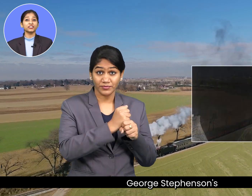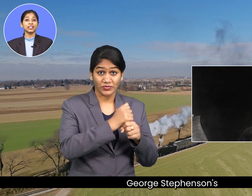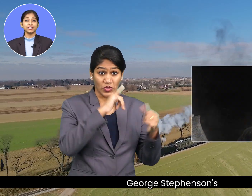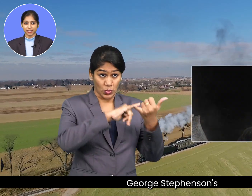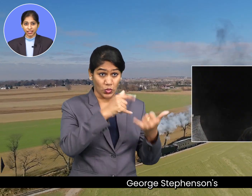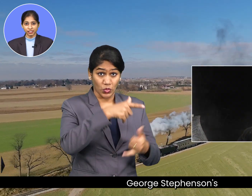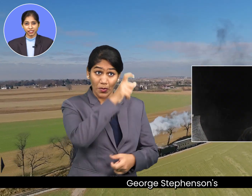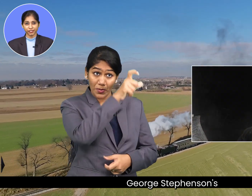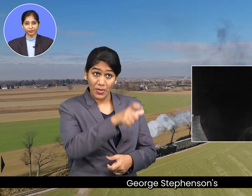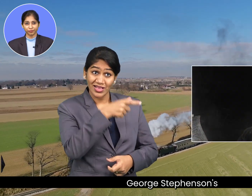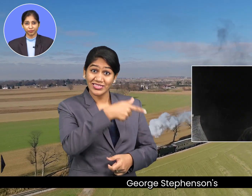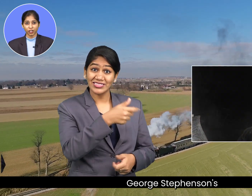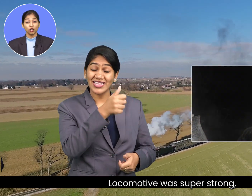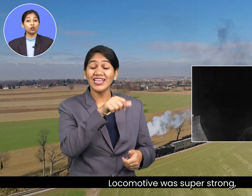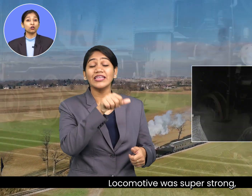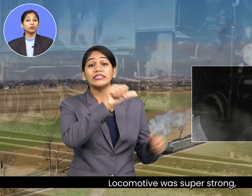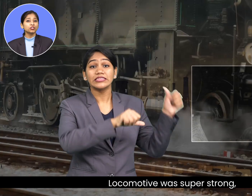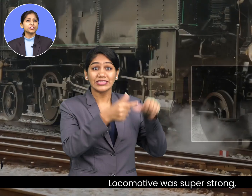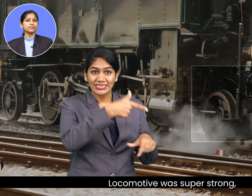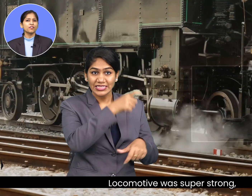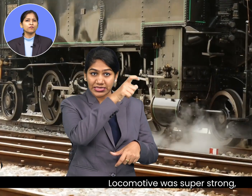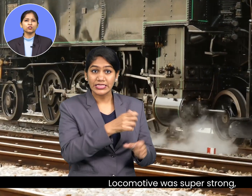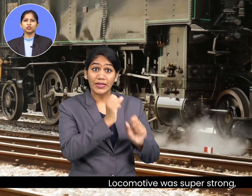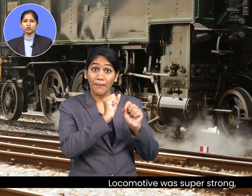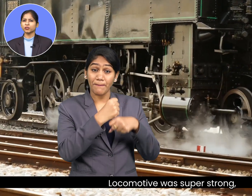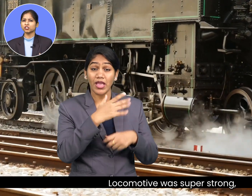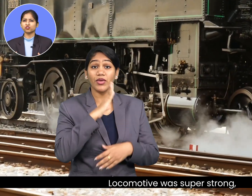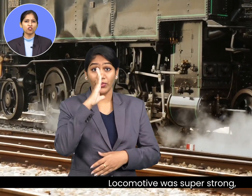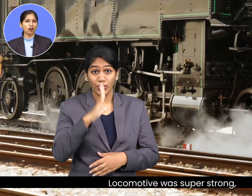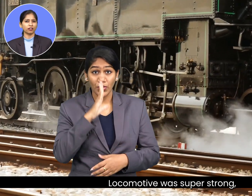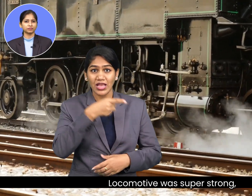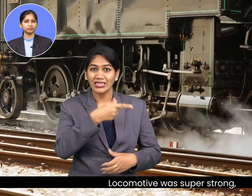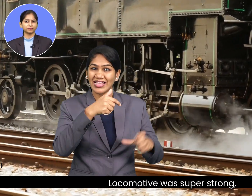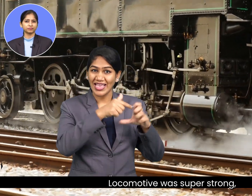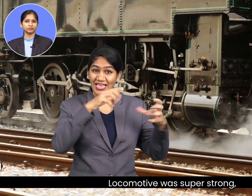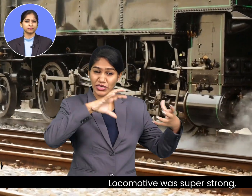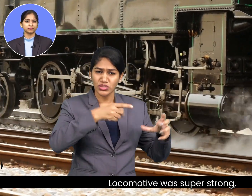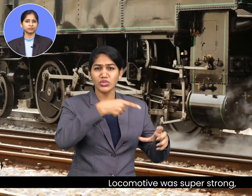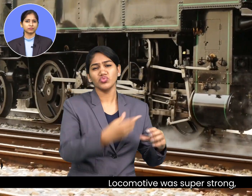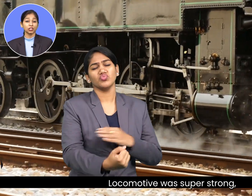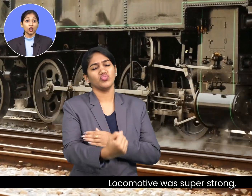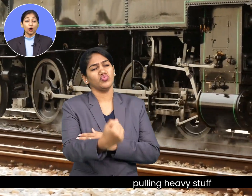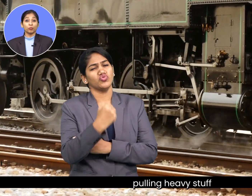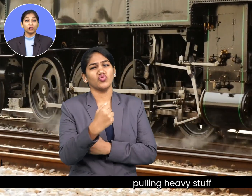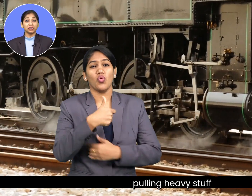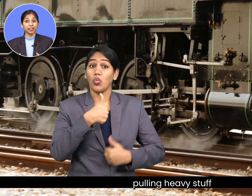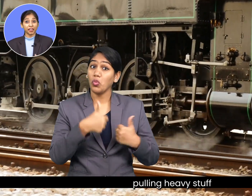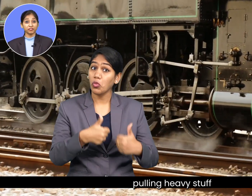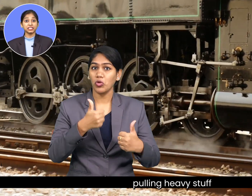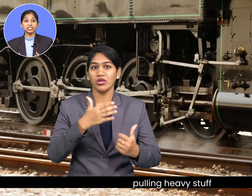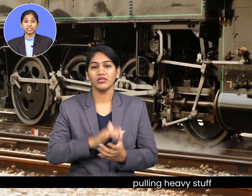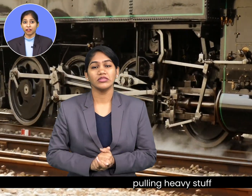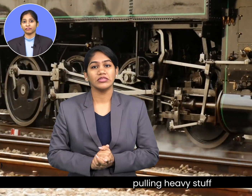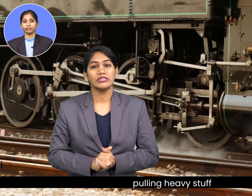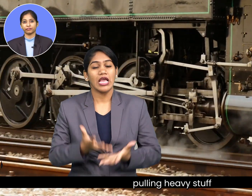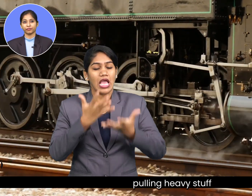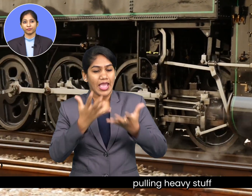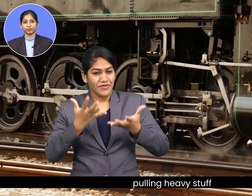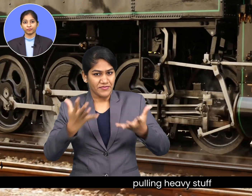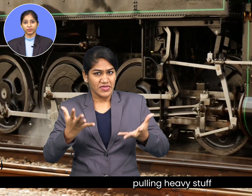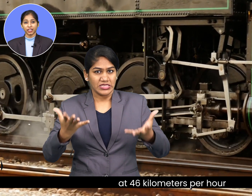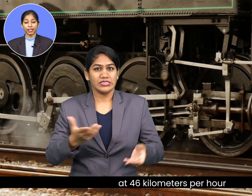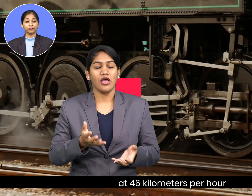George Stephen's son's locomotive was super strong, pulling heavy